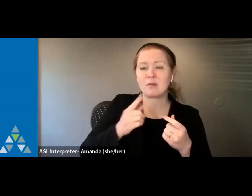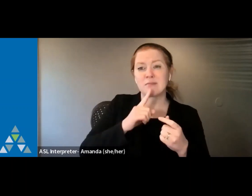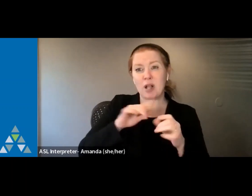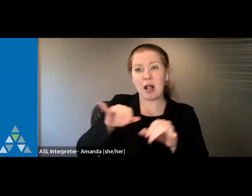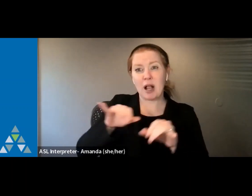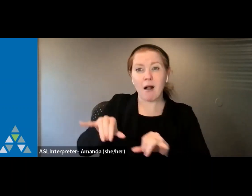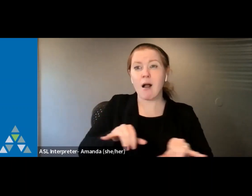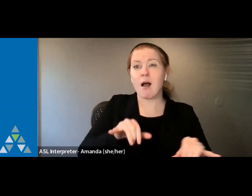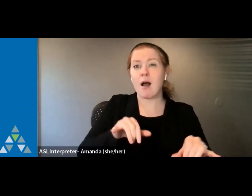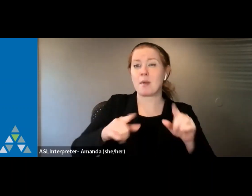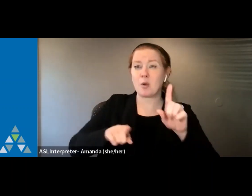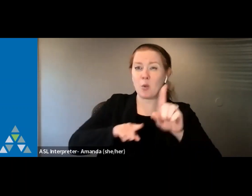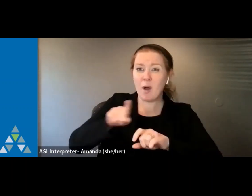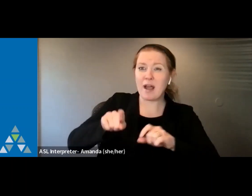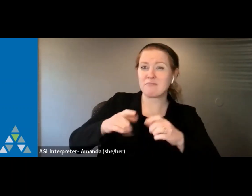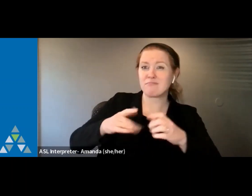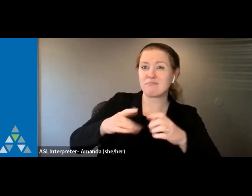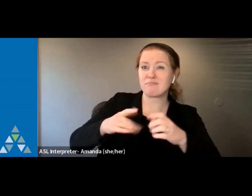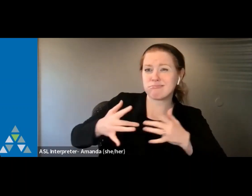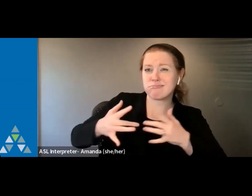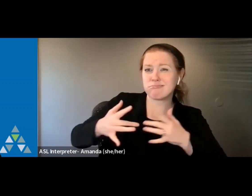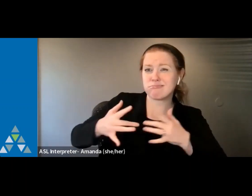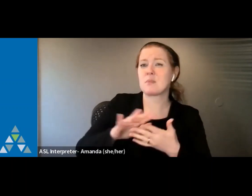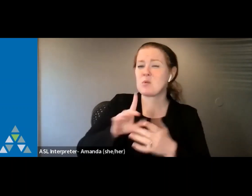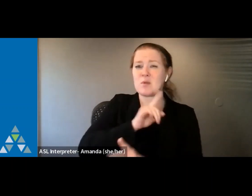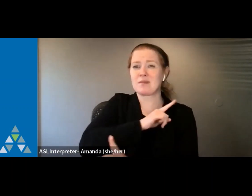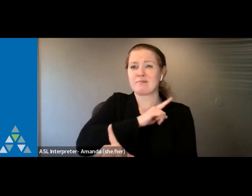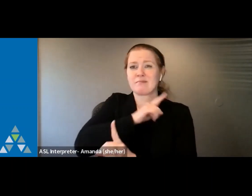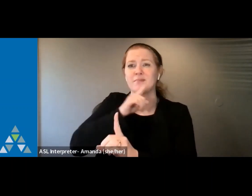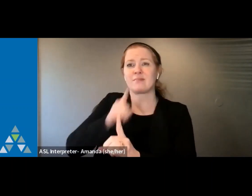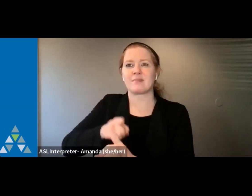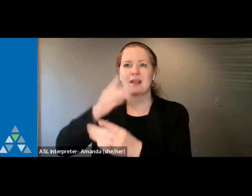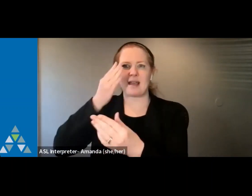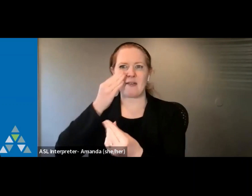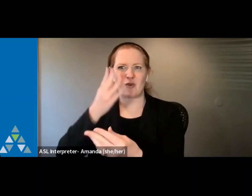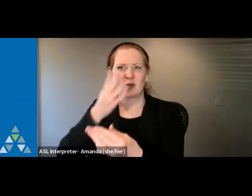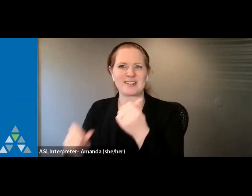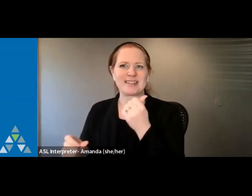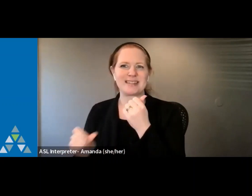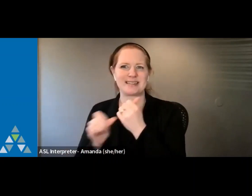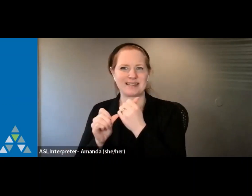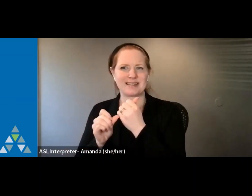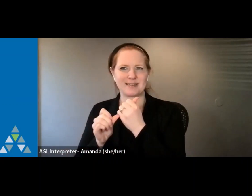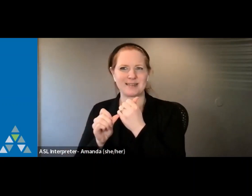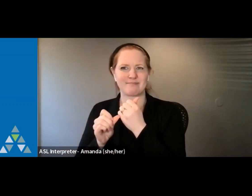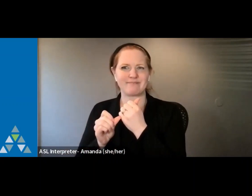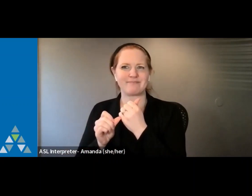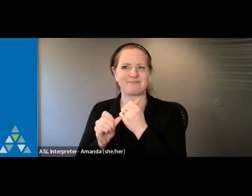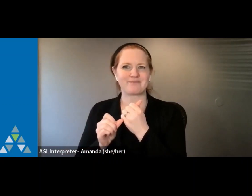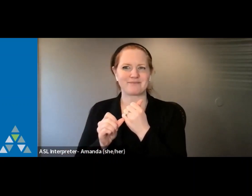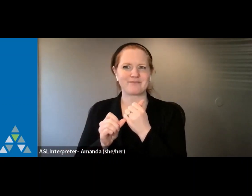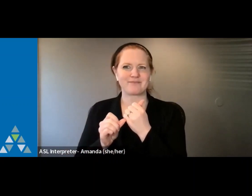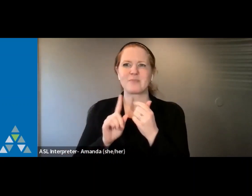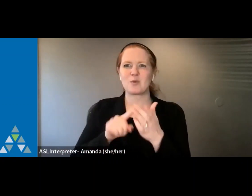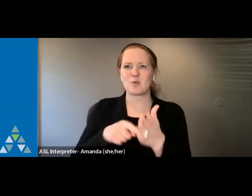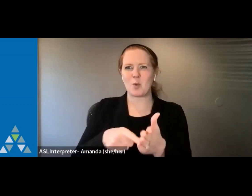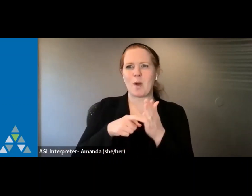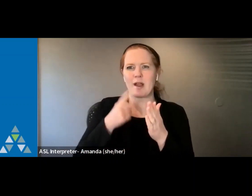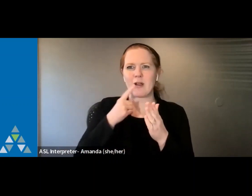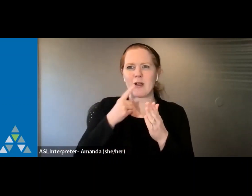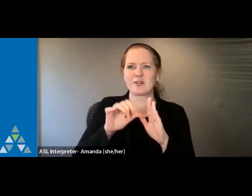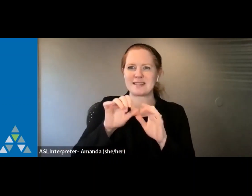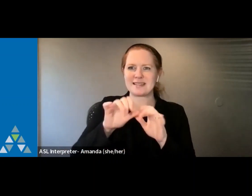and concerns boil down to information and assistance. And it is required for states to make